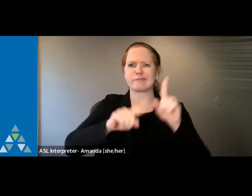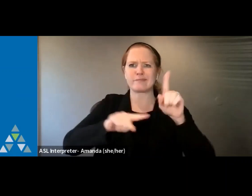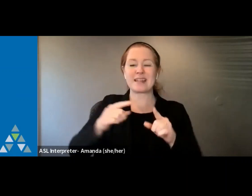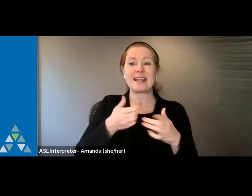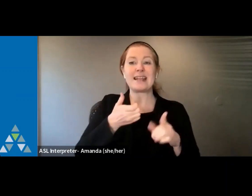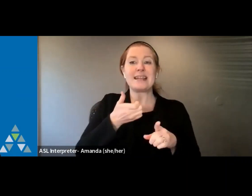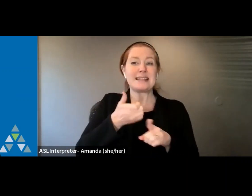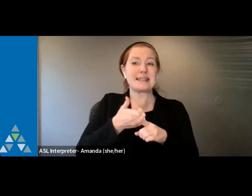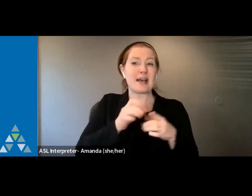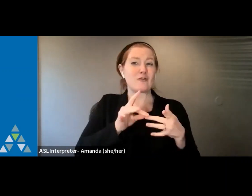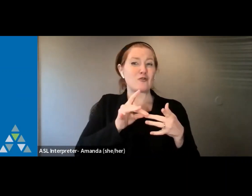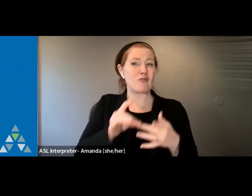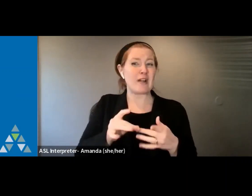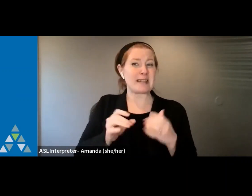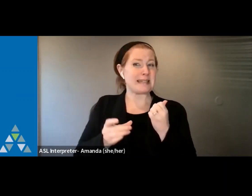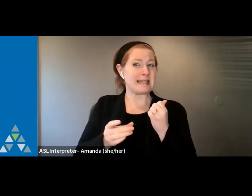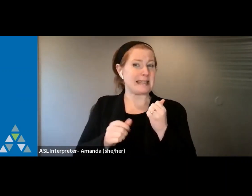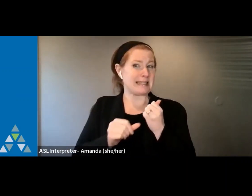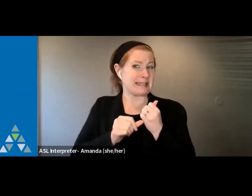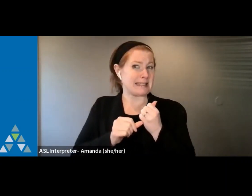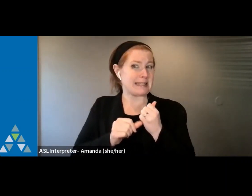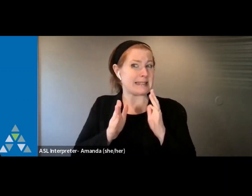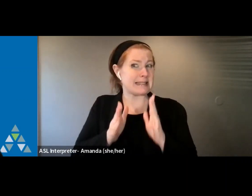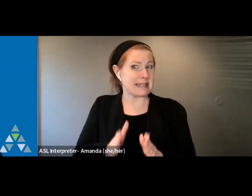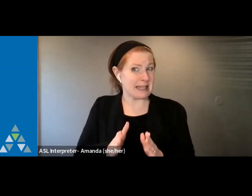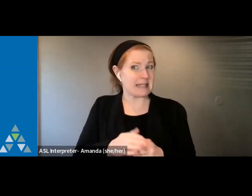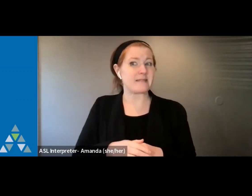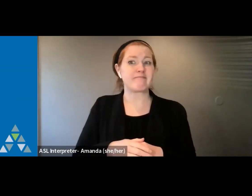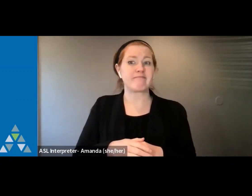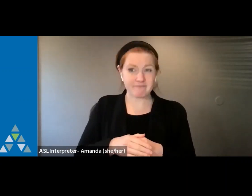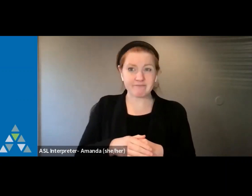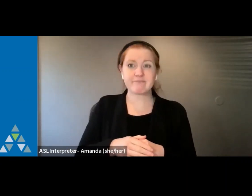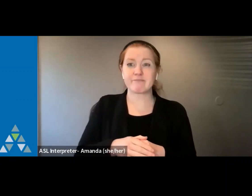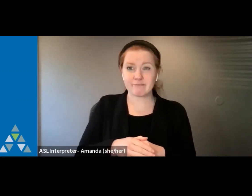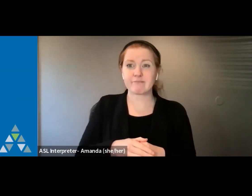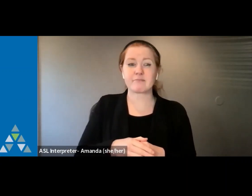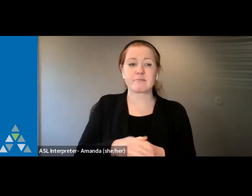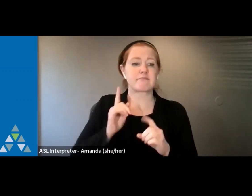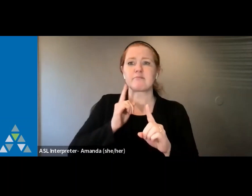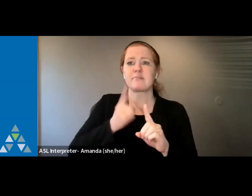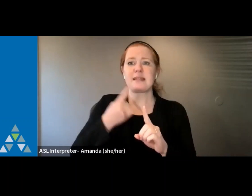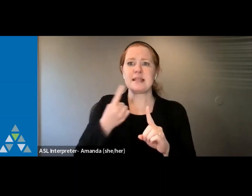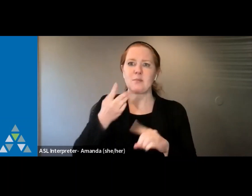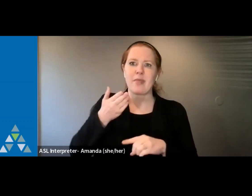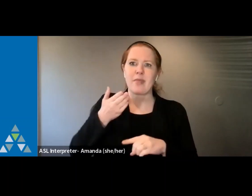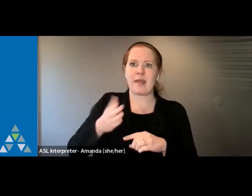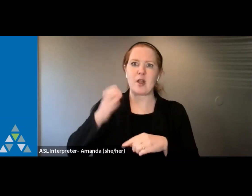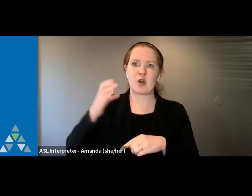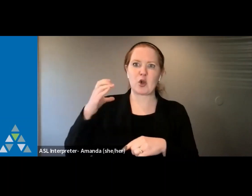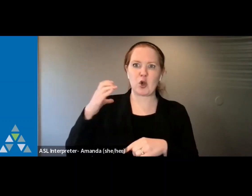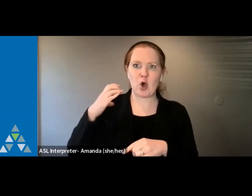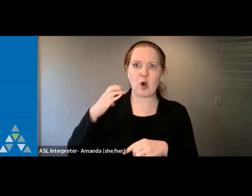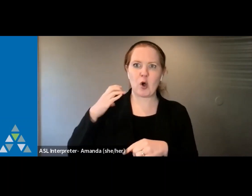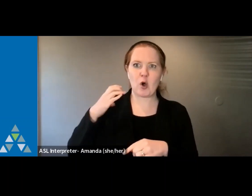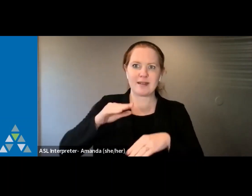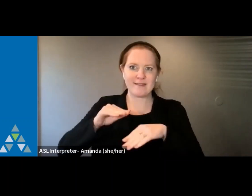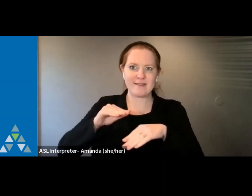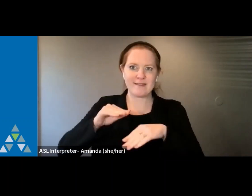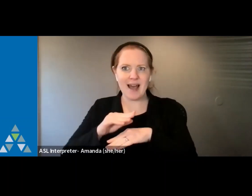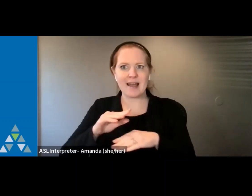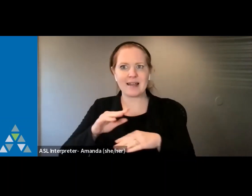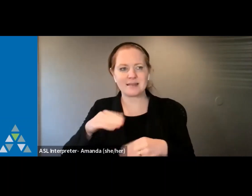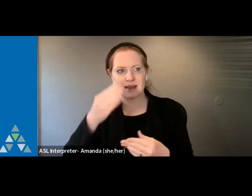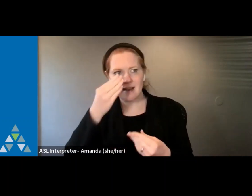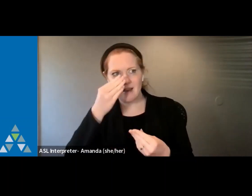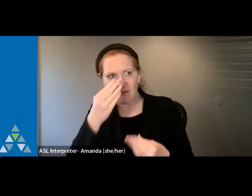assistant is a term in some states. But the idea is there's someone who's there to coach, to advise, to give you